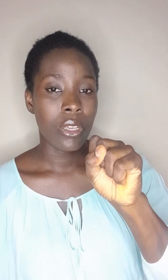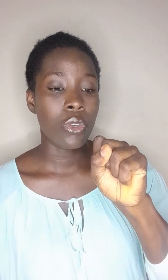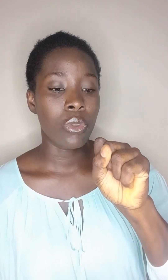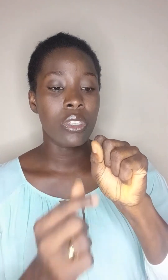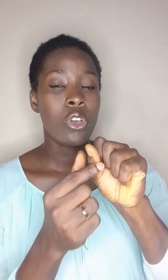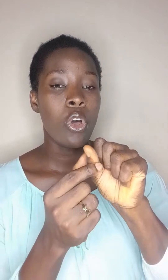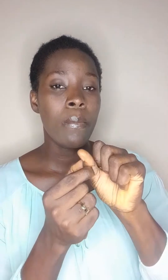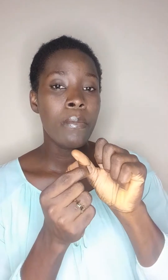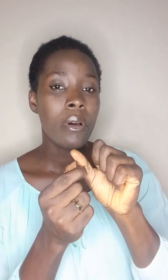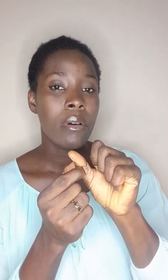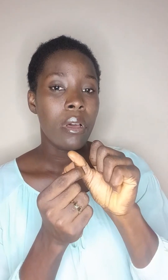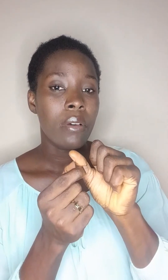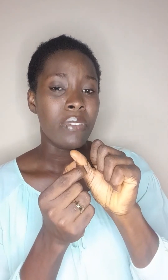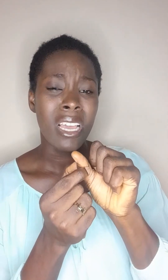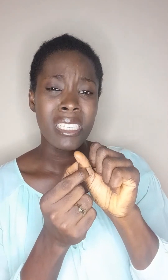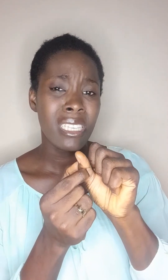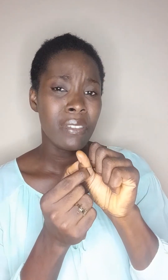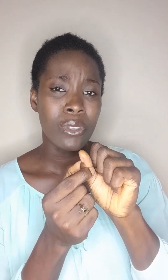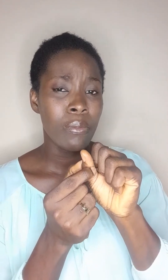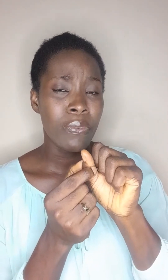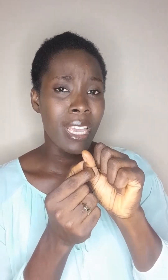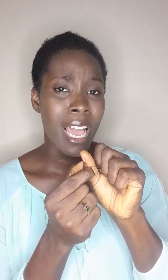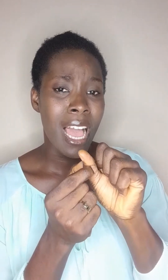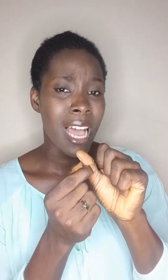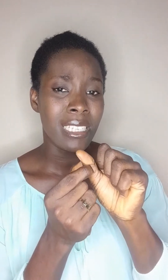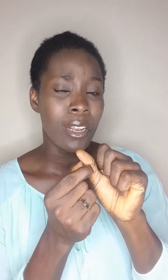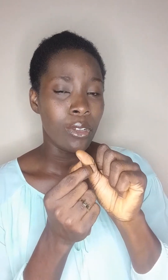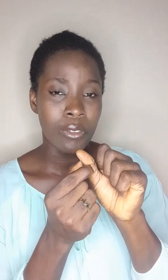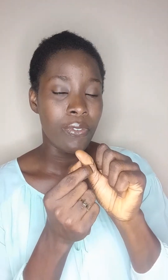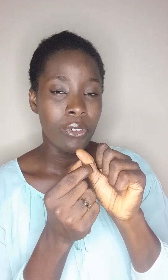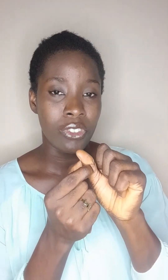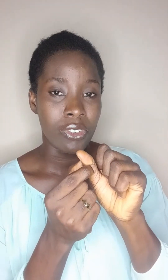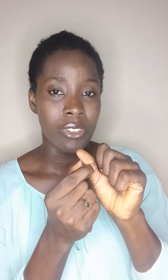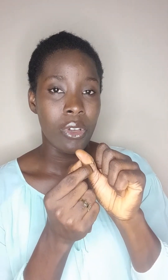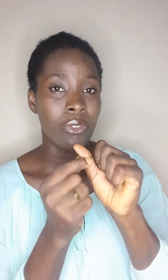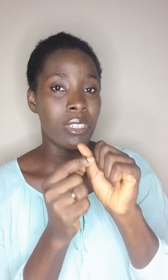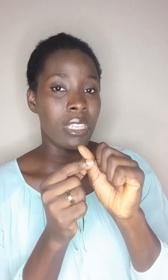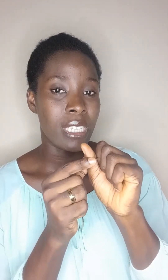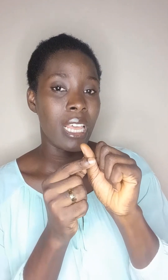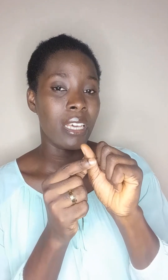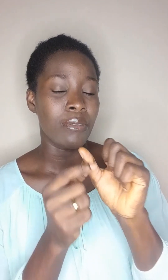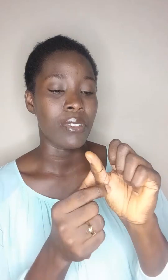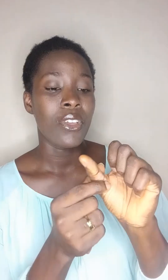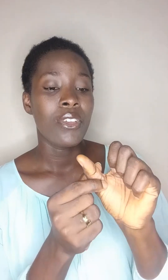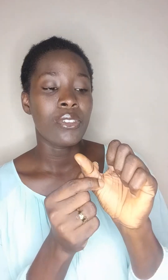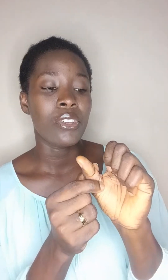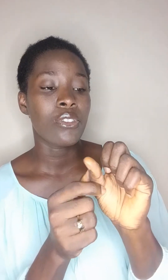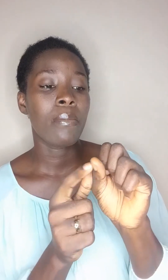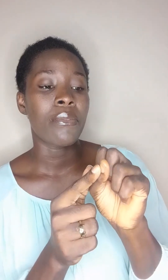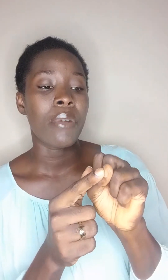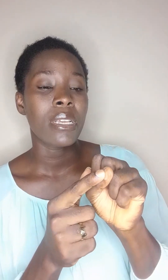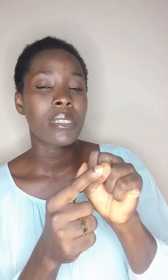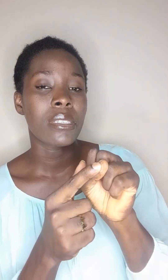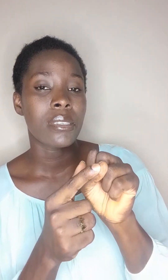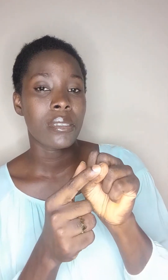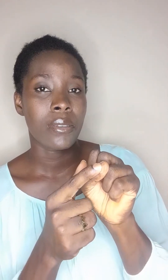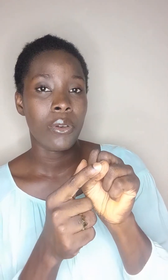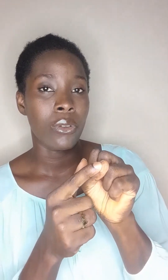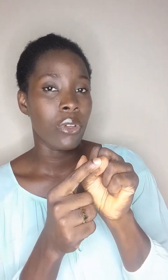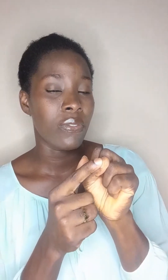the thumb, guessing this thumb finger has a lot of functions in sign language. So this thumb rests on